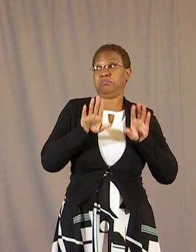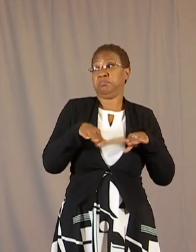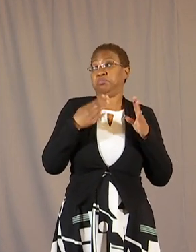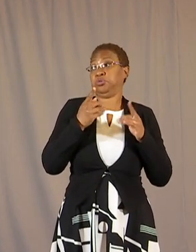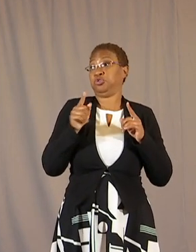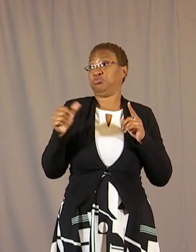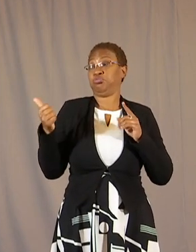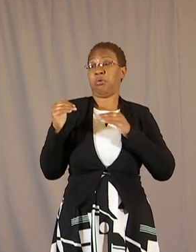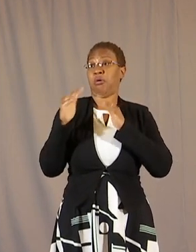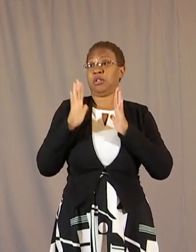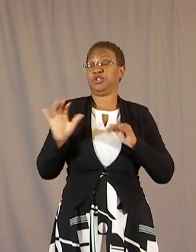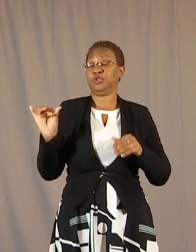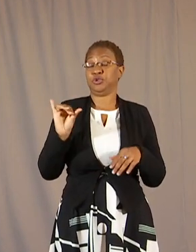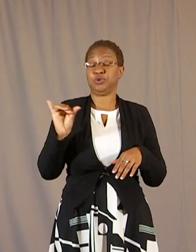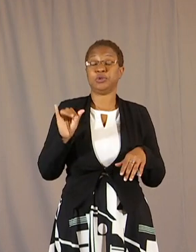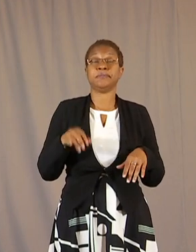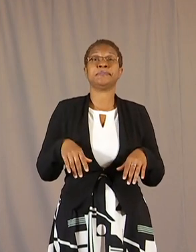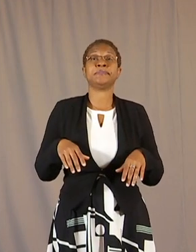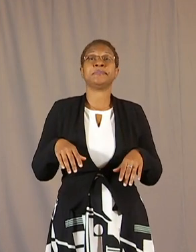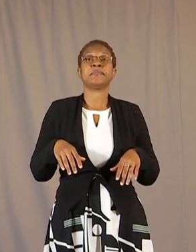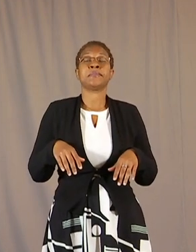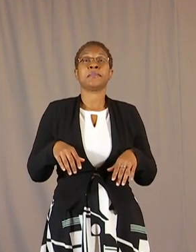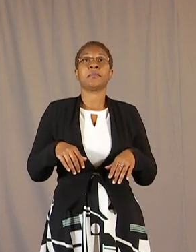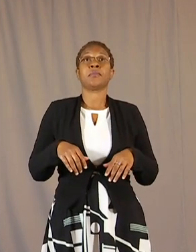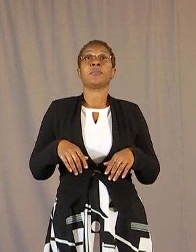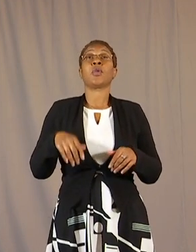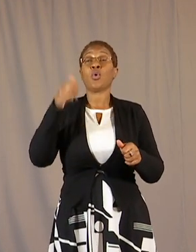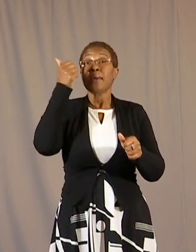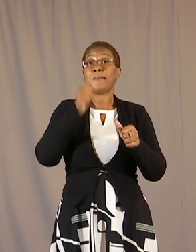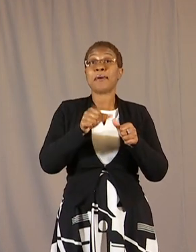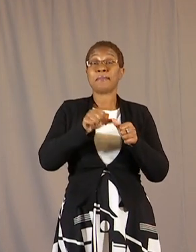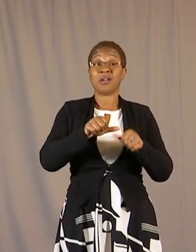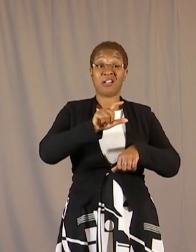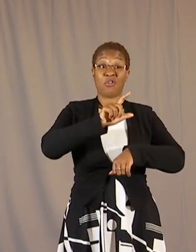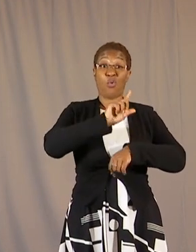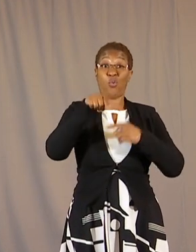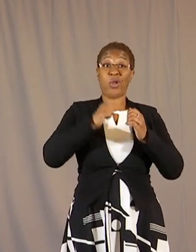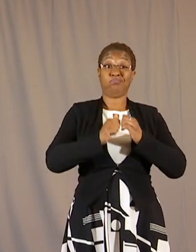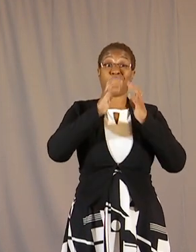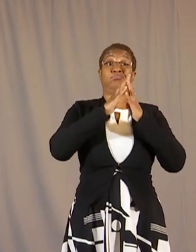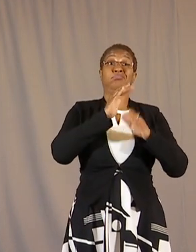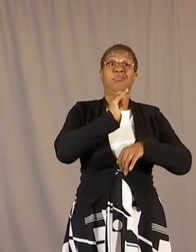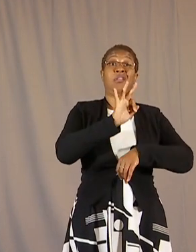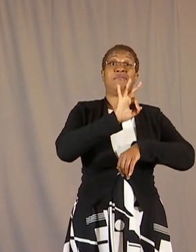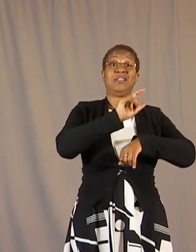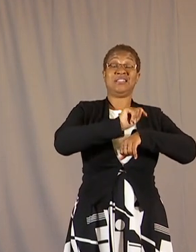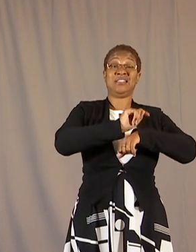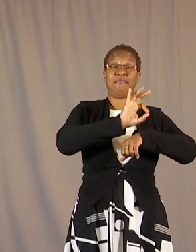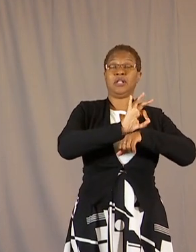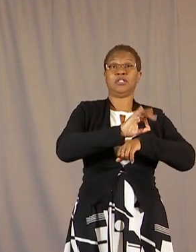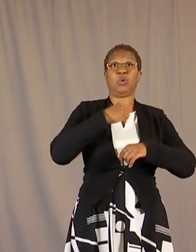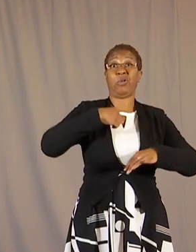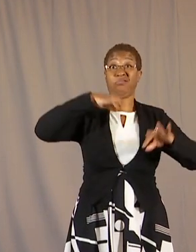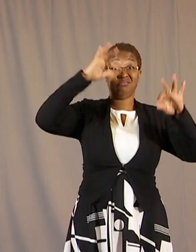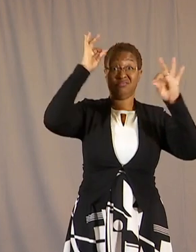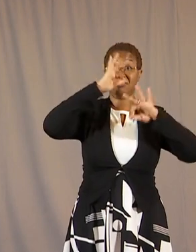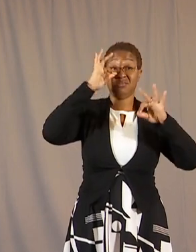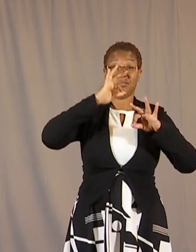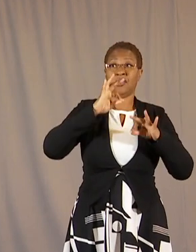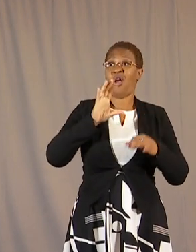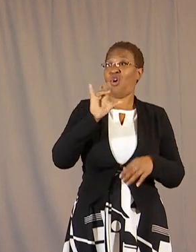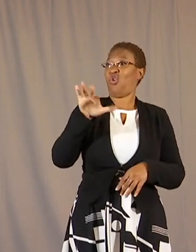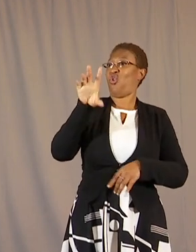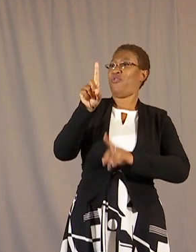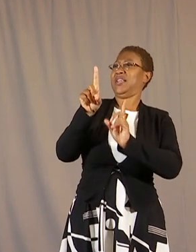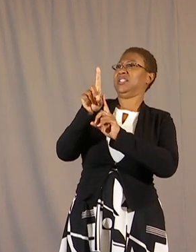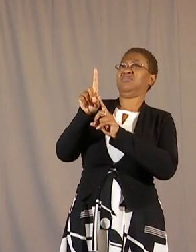think it's important to remember, you know, at the time that the task force was initially established, there was so much we didn't know. We didn't know about COVID, we